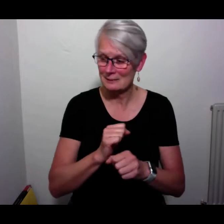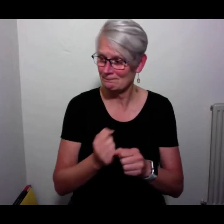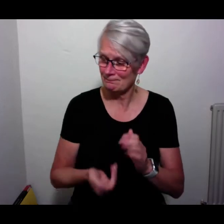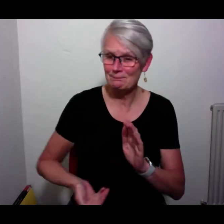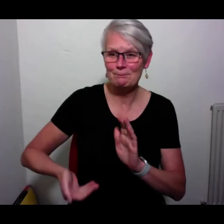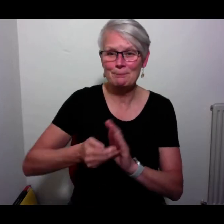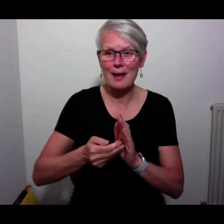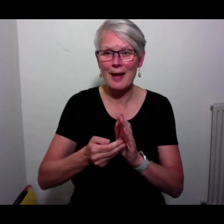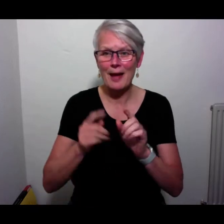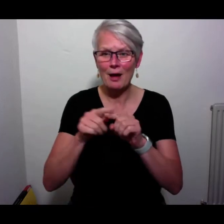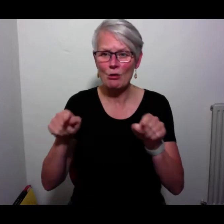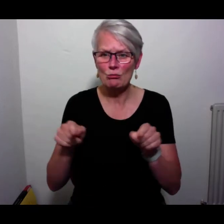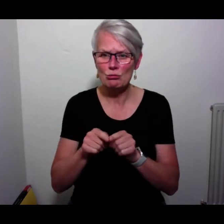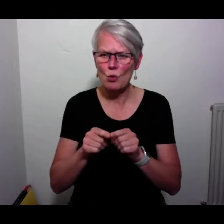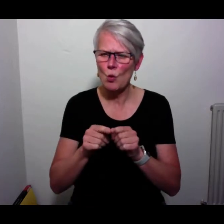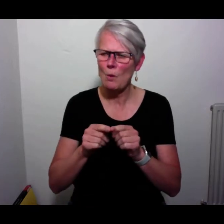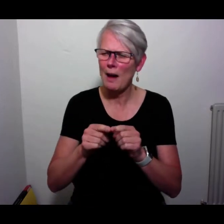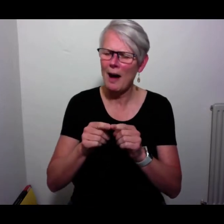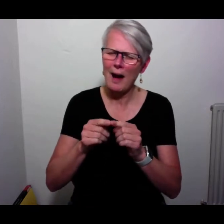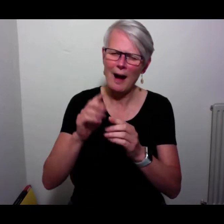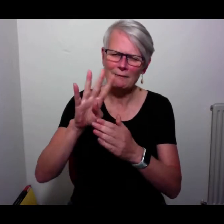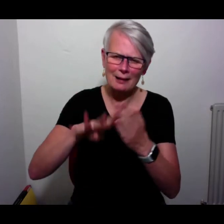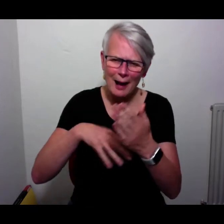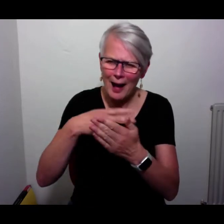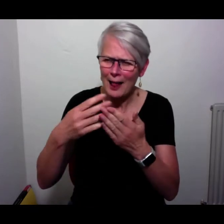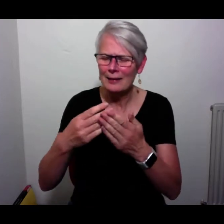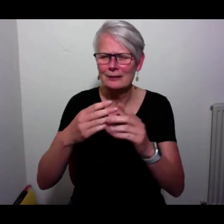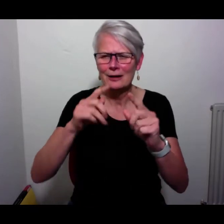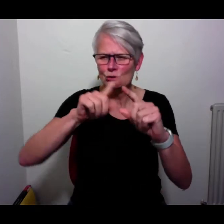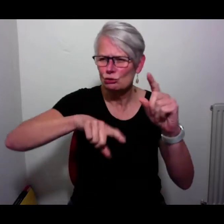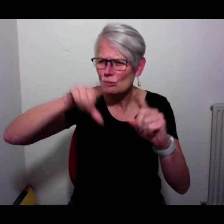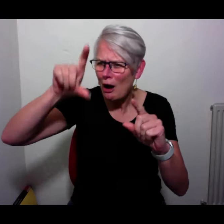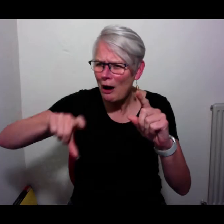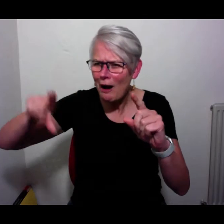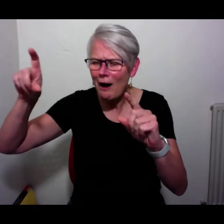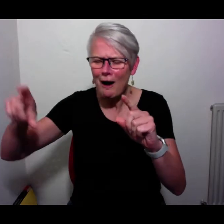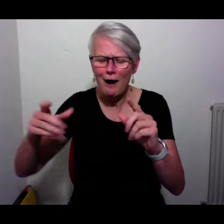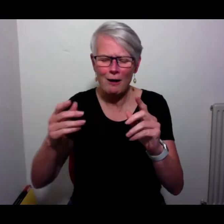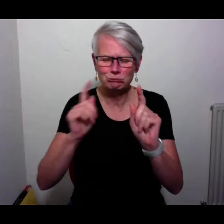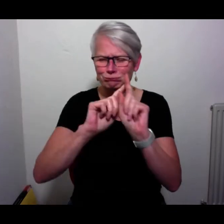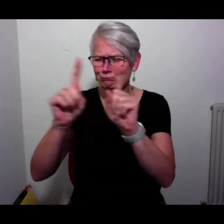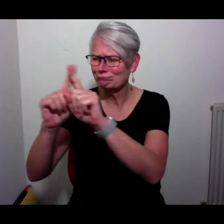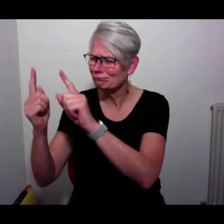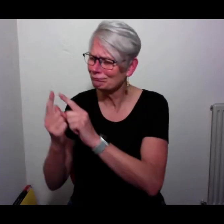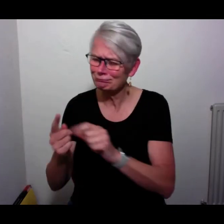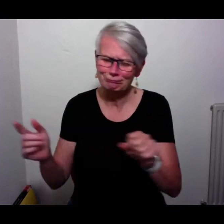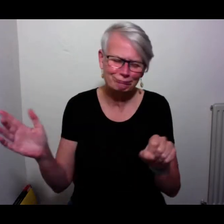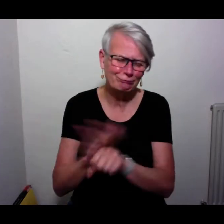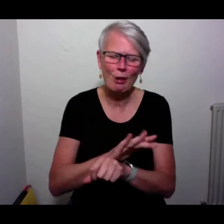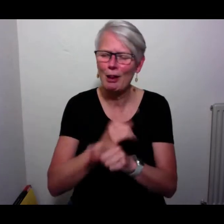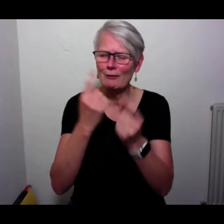was plastered with calendars, charts, projections, and stuffed with resources.